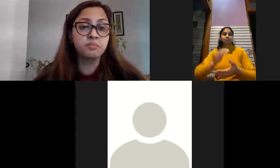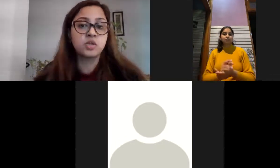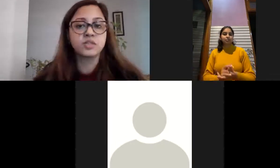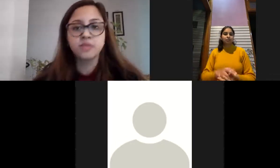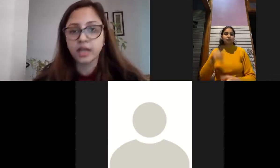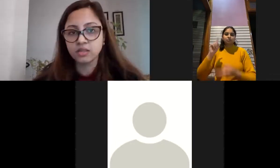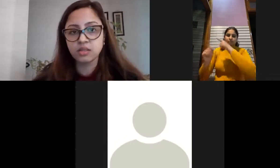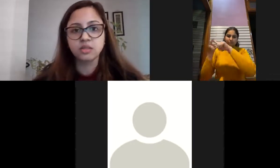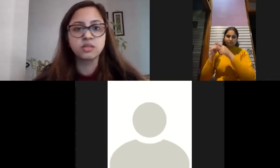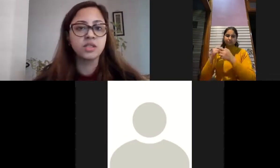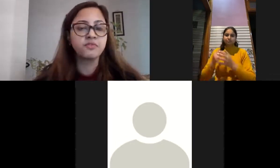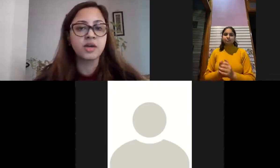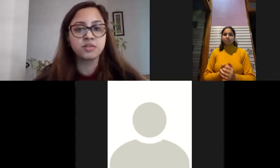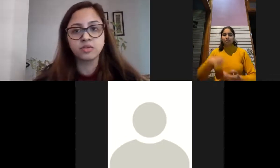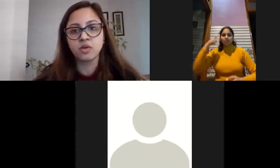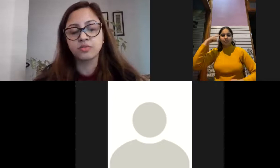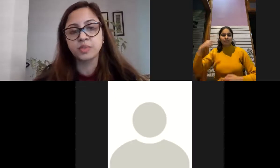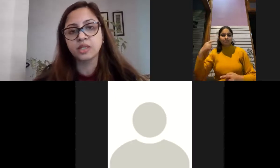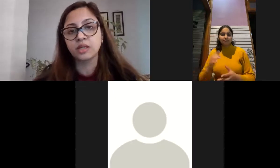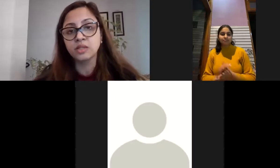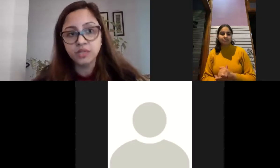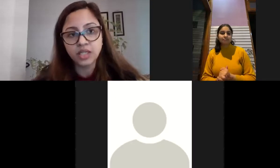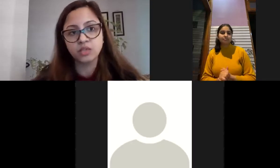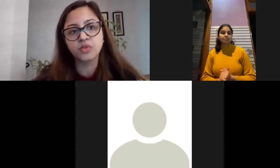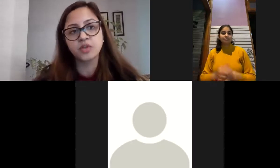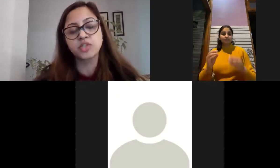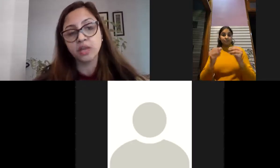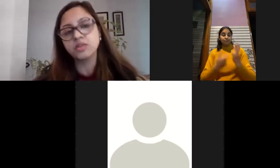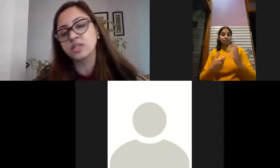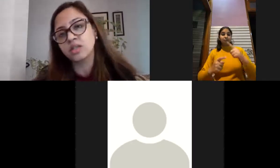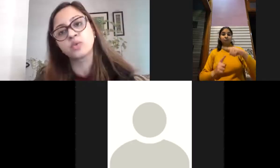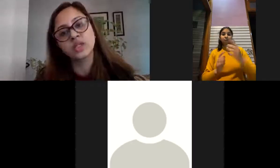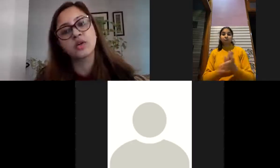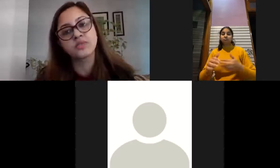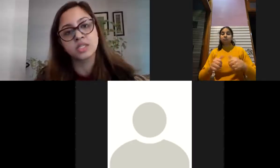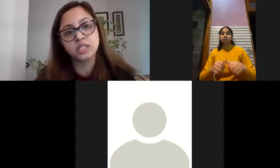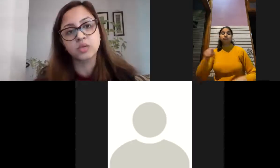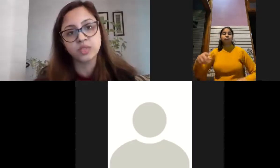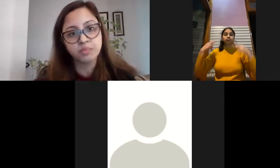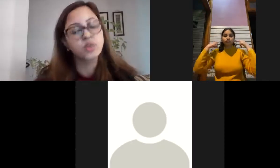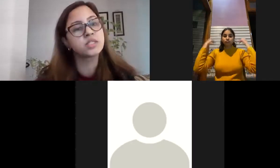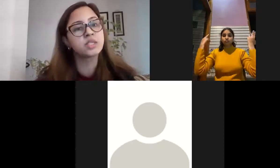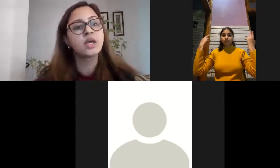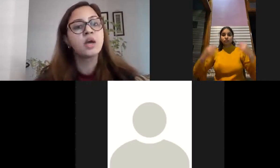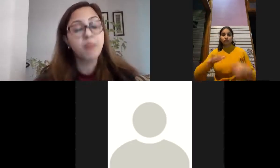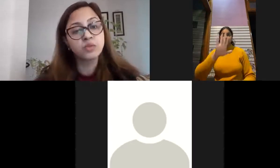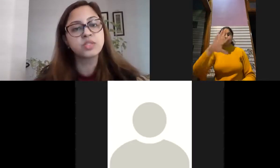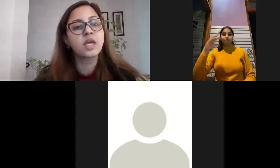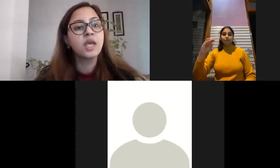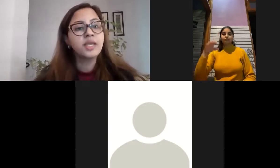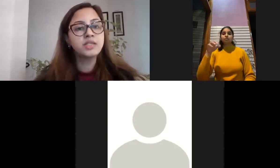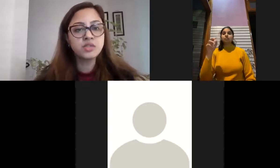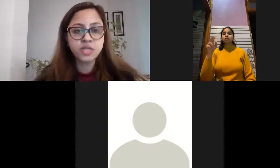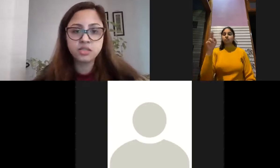and because of that, the father of Bertha agreed for a generous dowry of 30,000